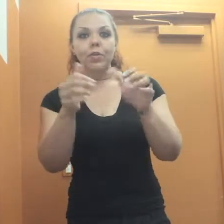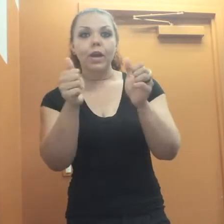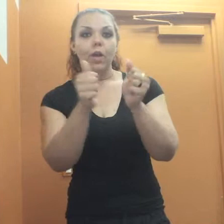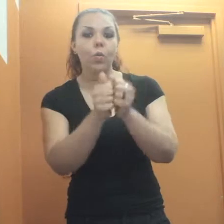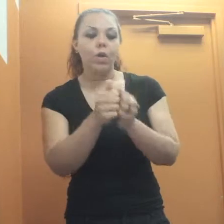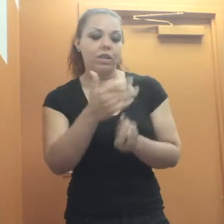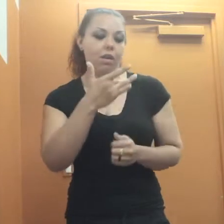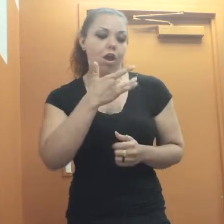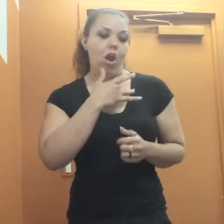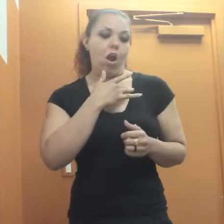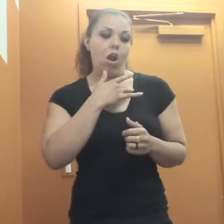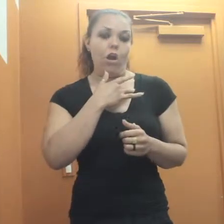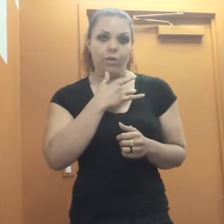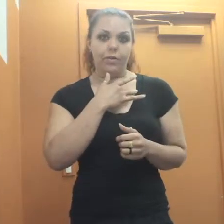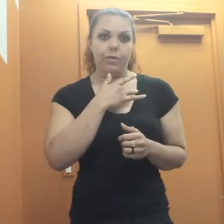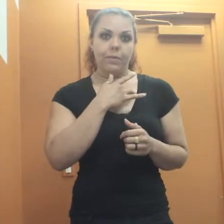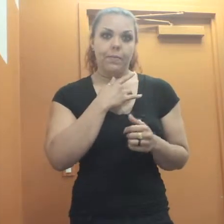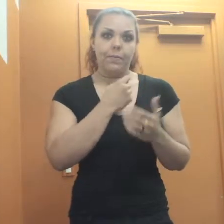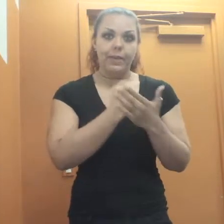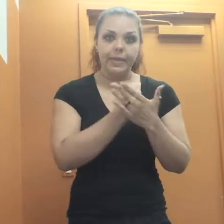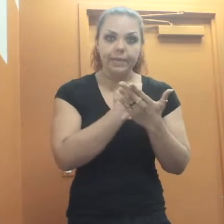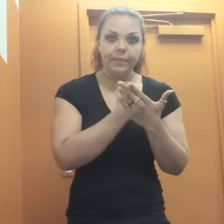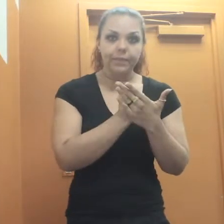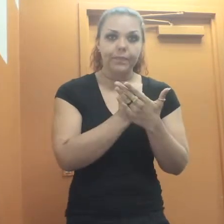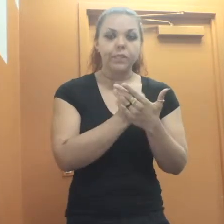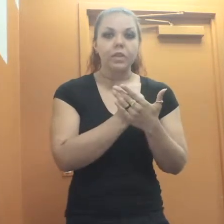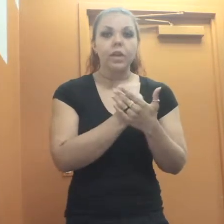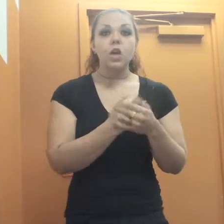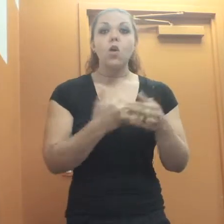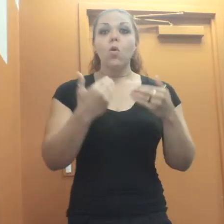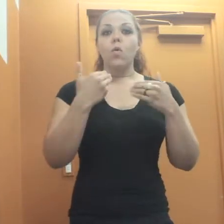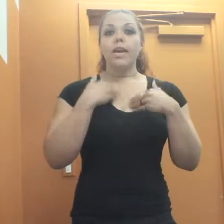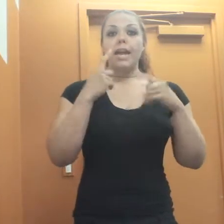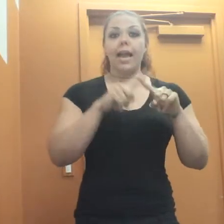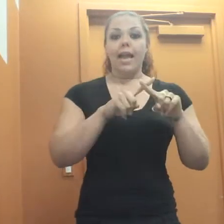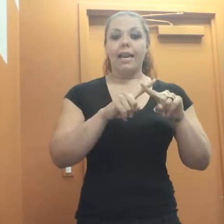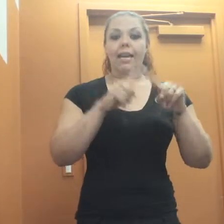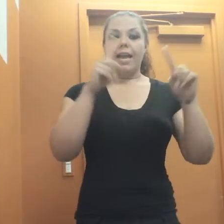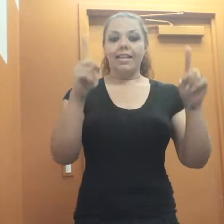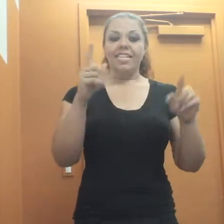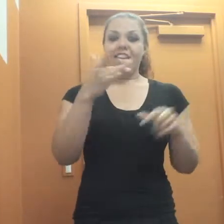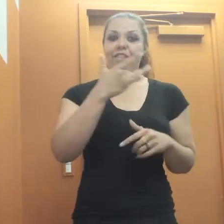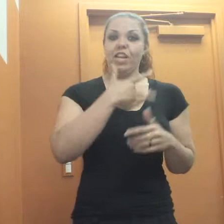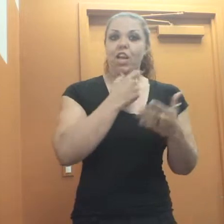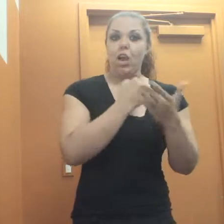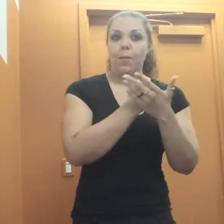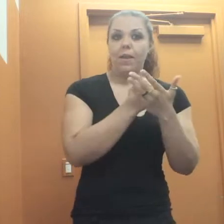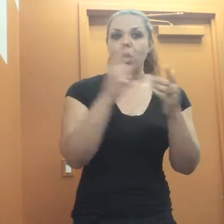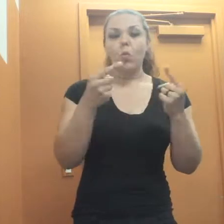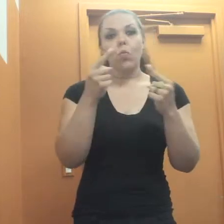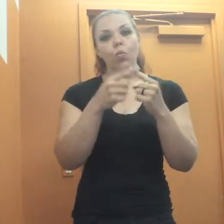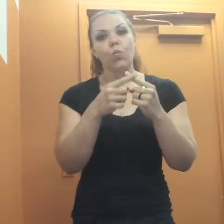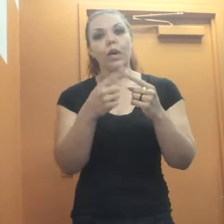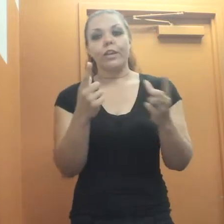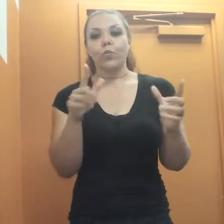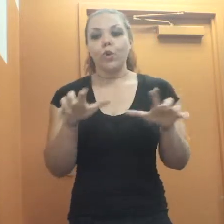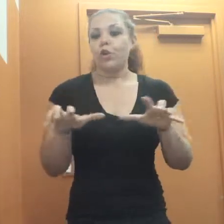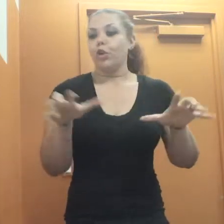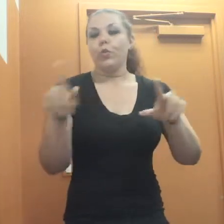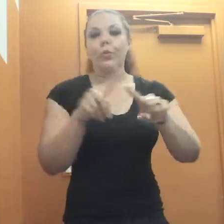really had a different heart rate when we were doing different things. As we're here and we're just breathing